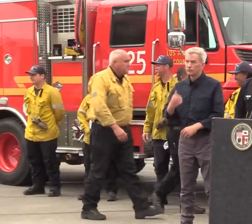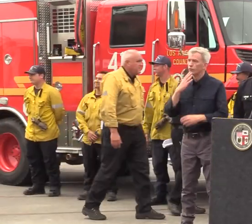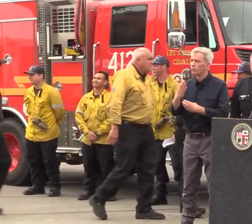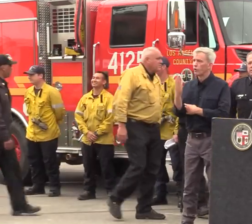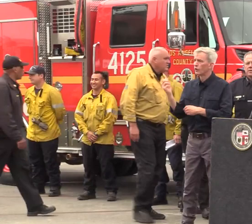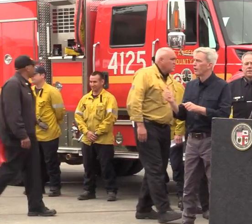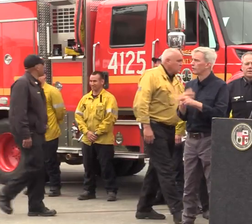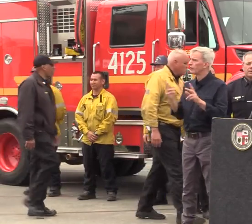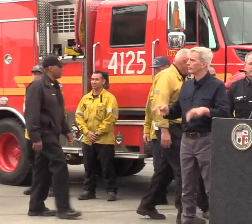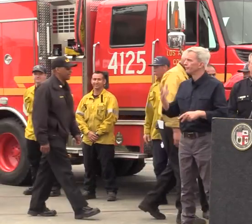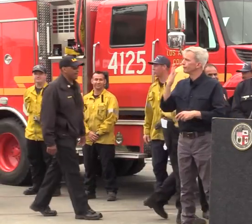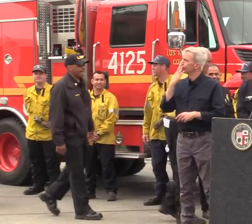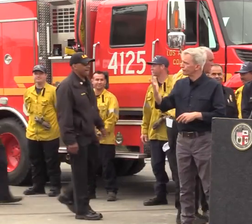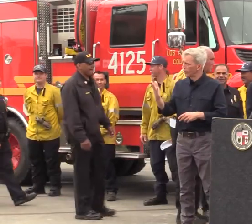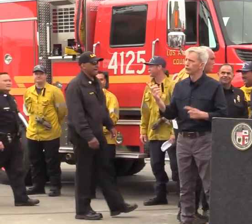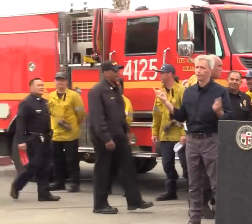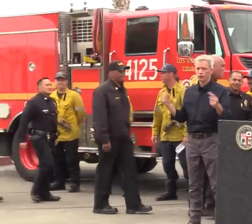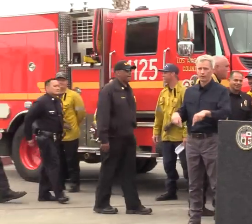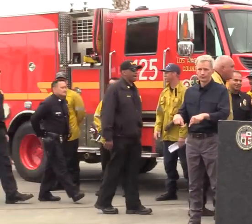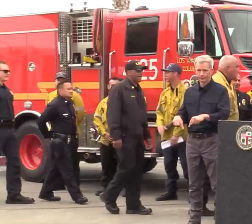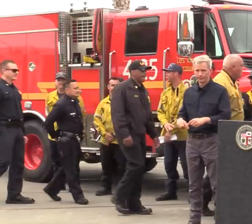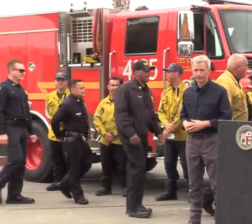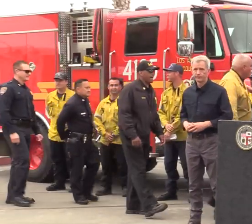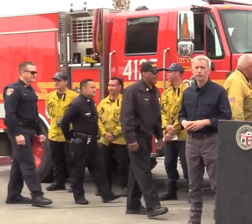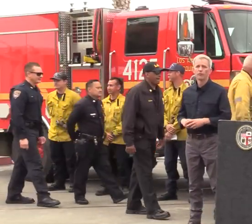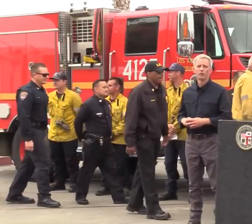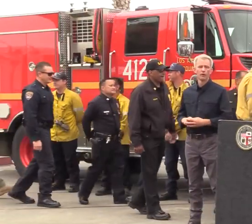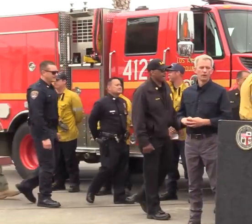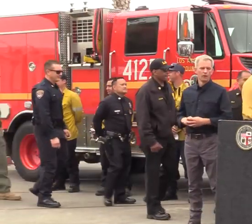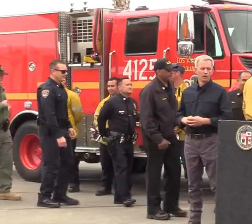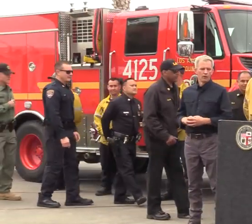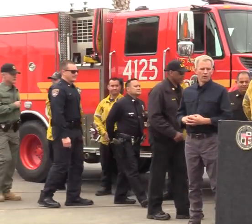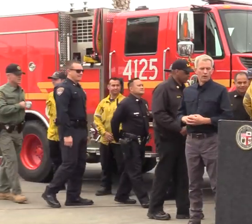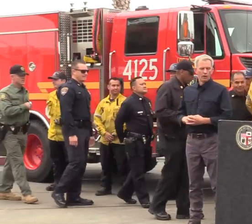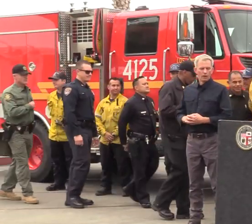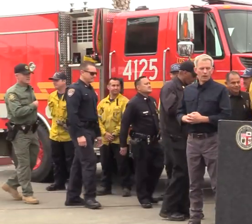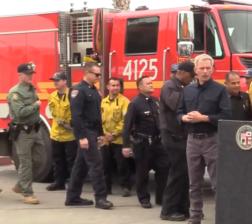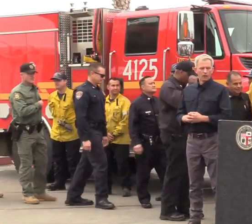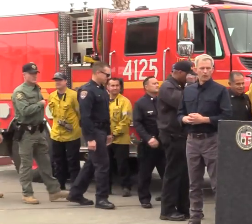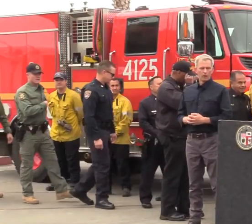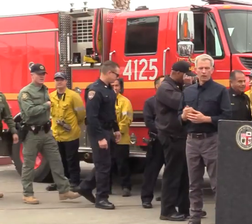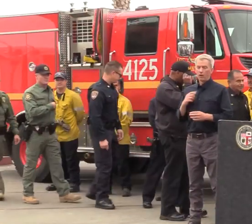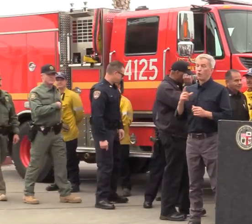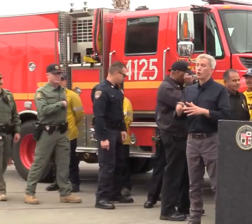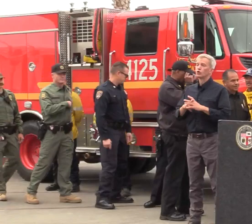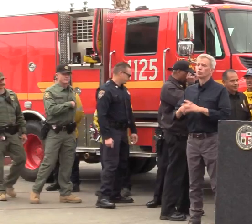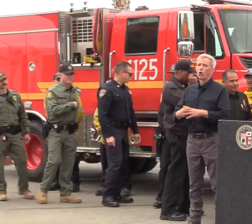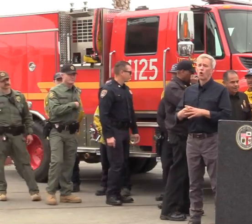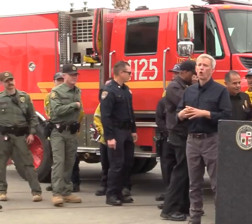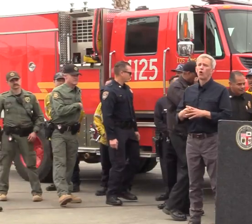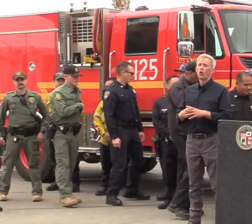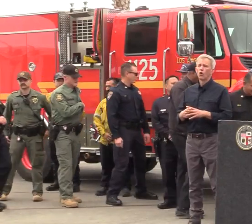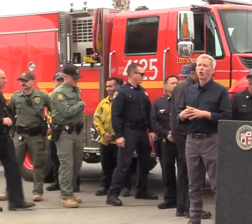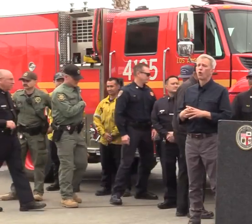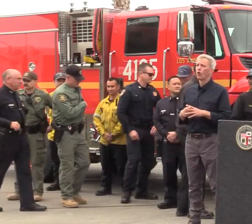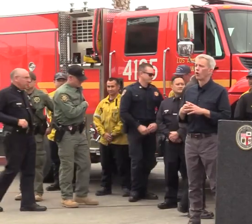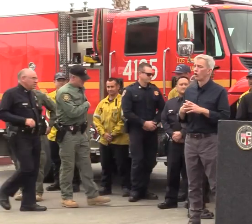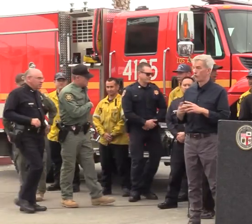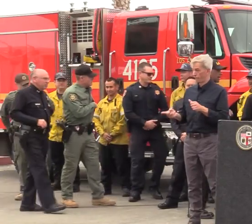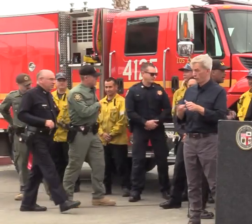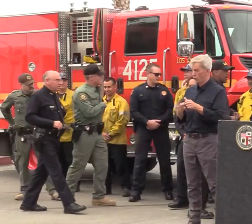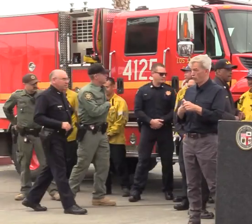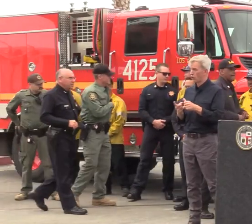Everybody, and thank you so much for being here. Appreciate. And let me start, by the way, by first saying to all the folks that have